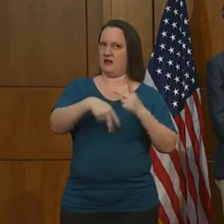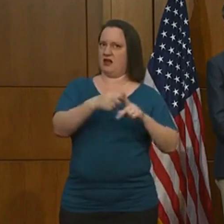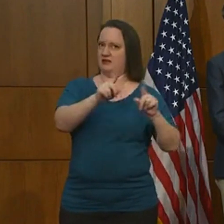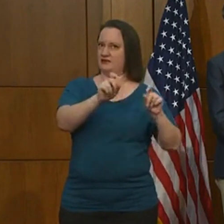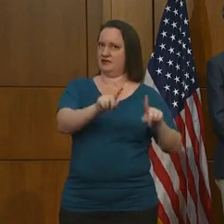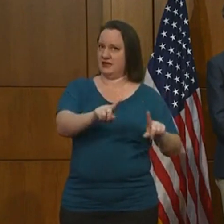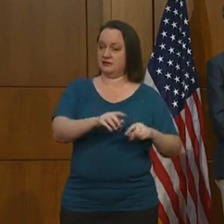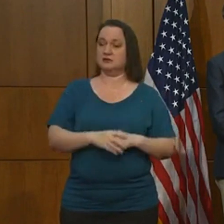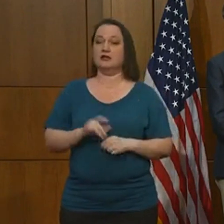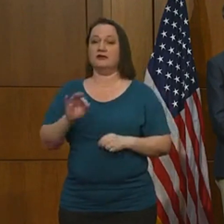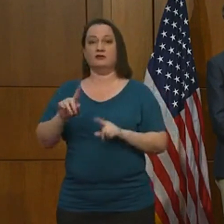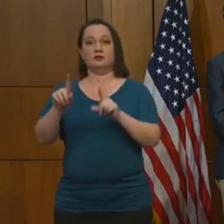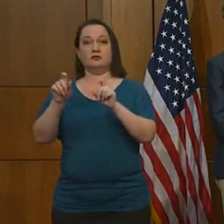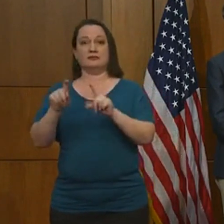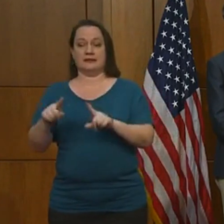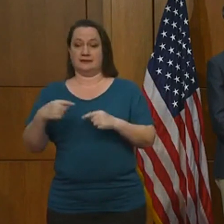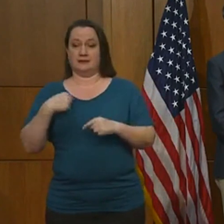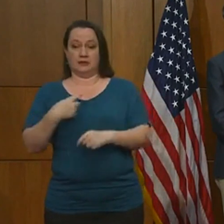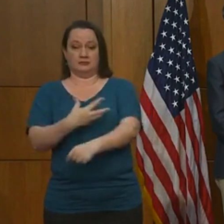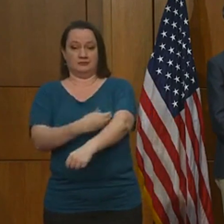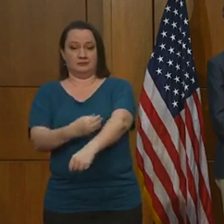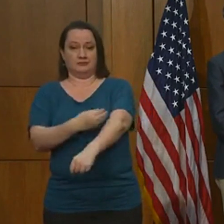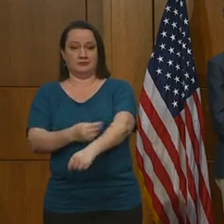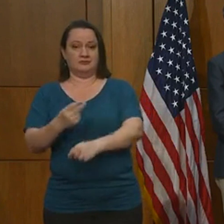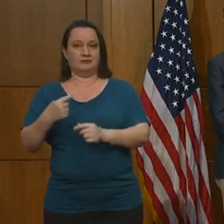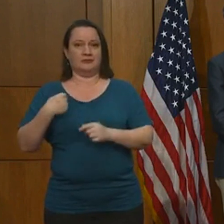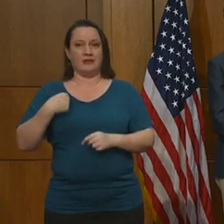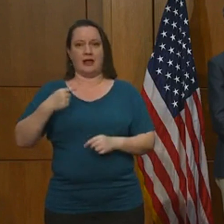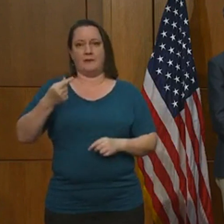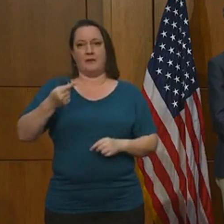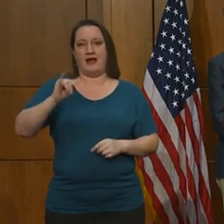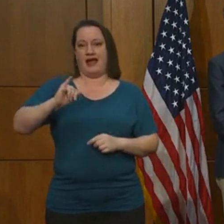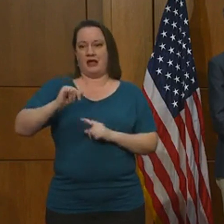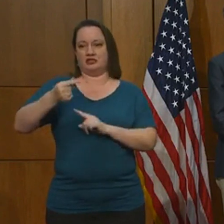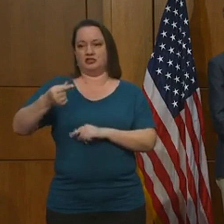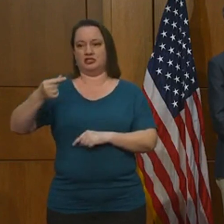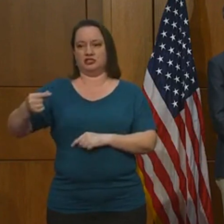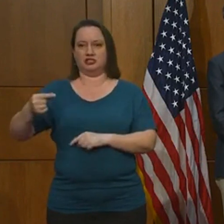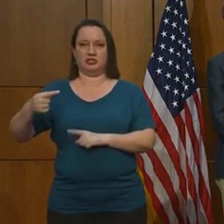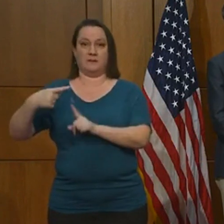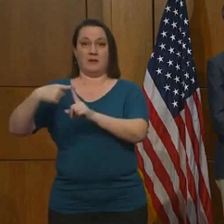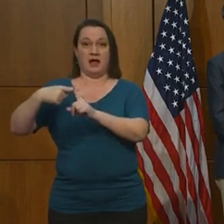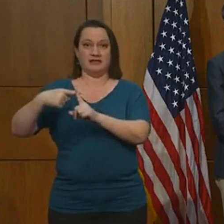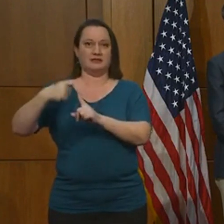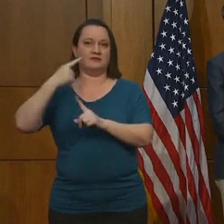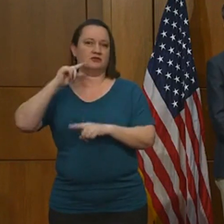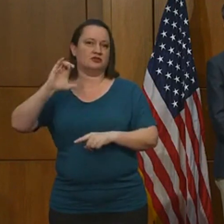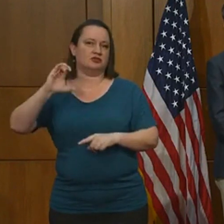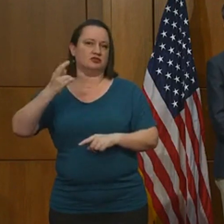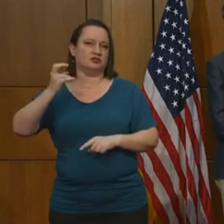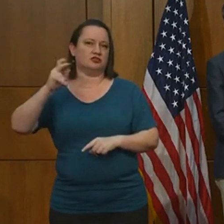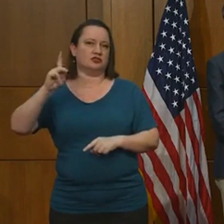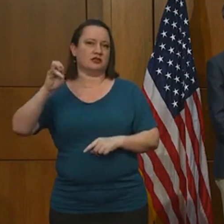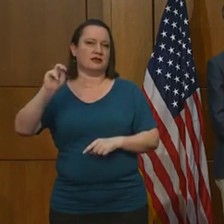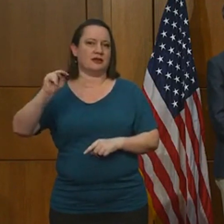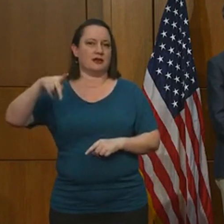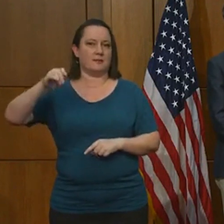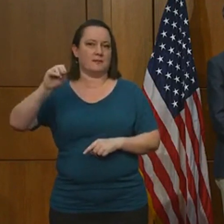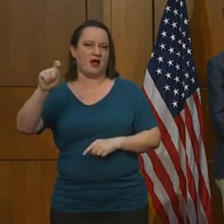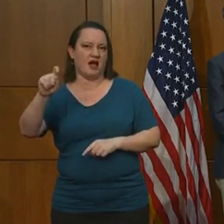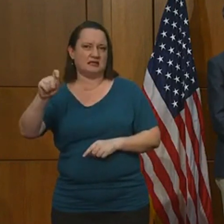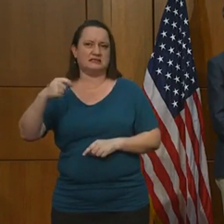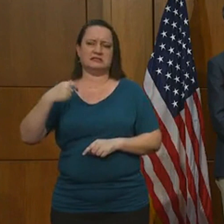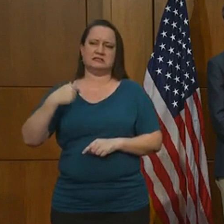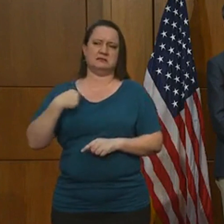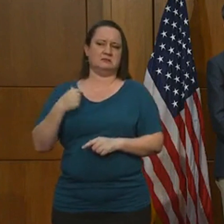you tested me and you would find out that I'm IgG positive for chickenpox, it's not likely that I'm going to get